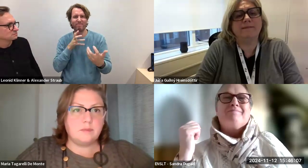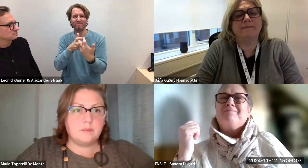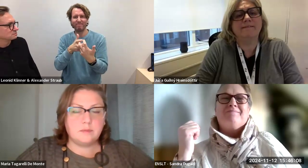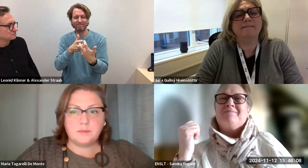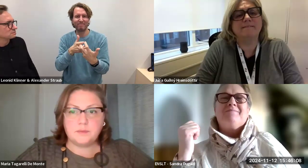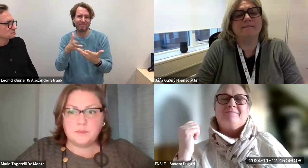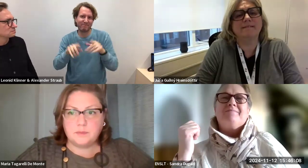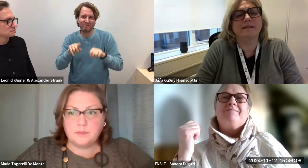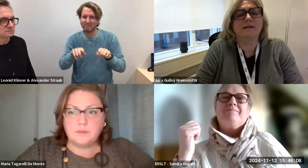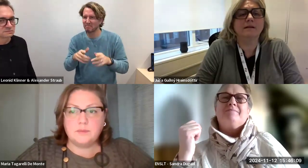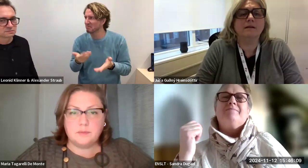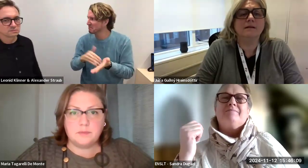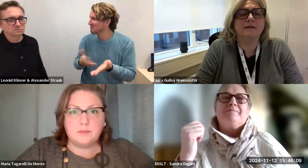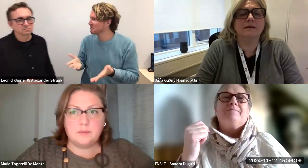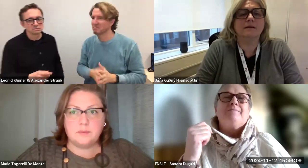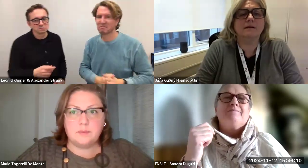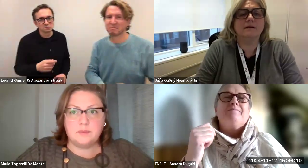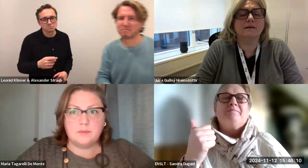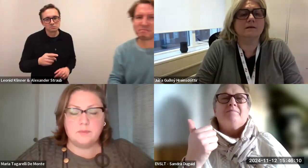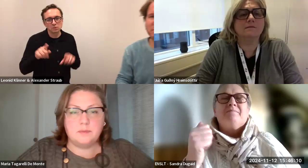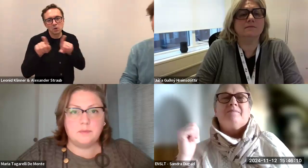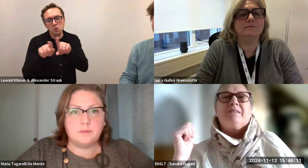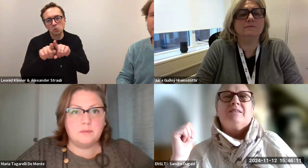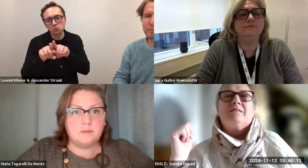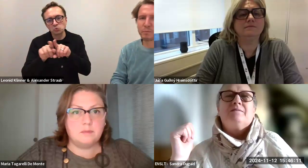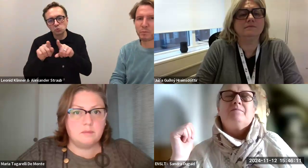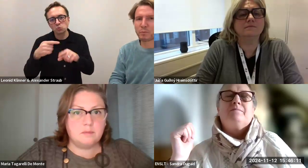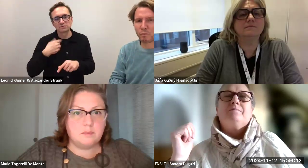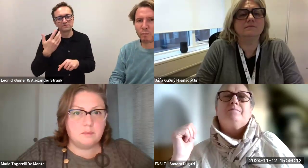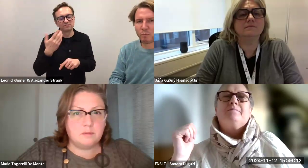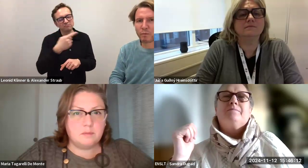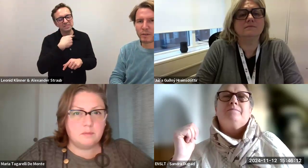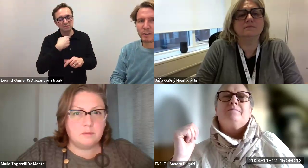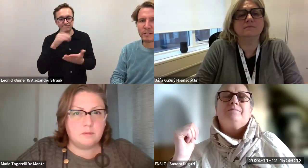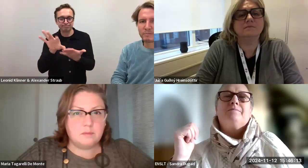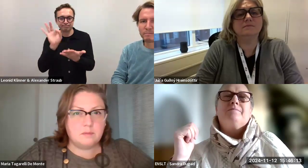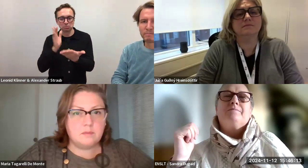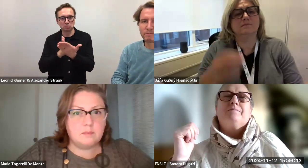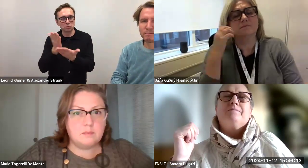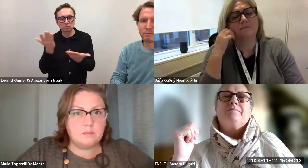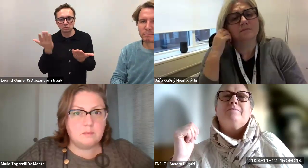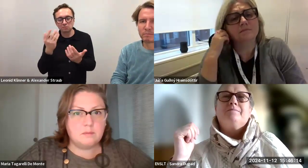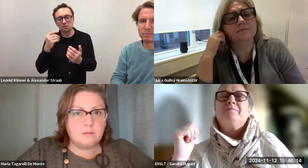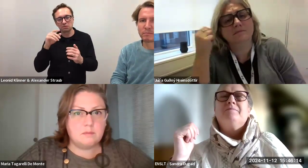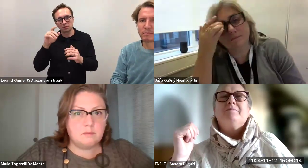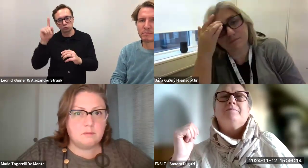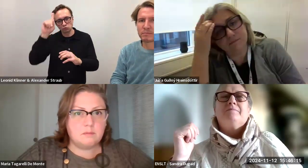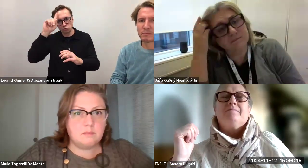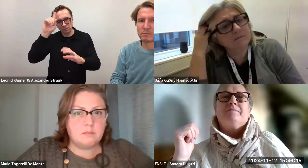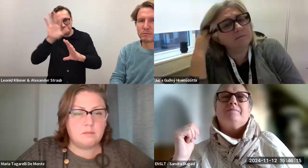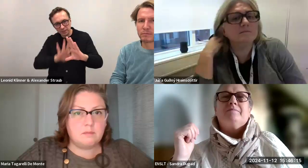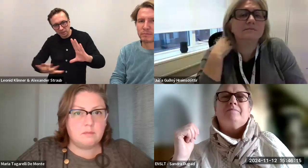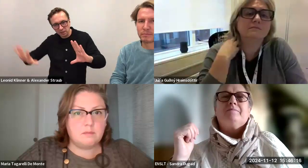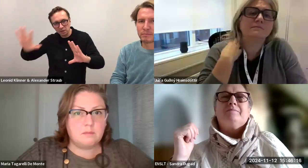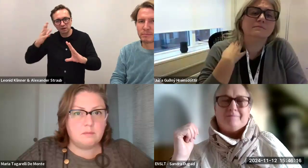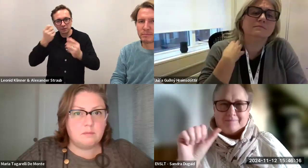it's just up to the individual. So I don't think there's a one size fits all. Yeah, and we